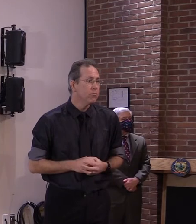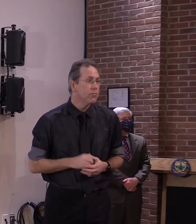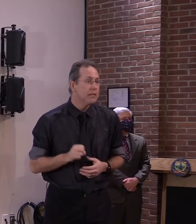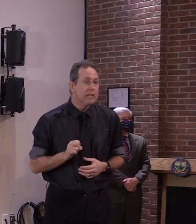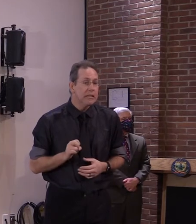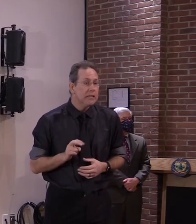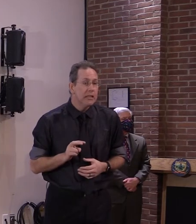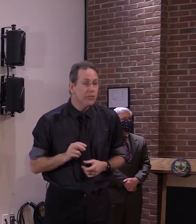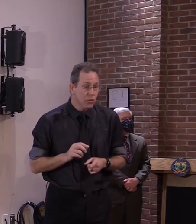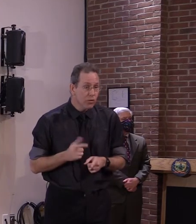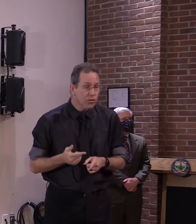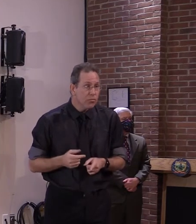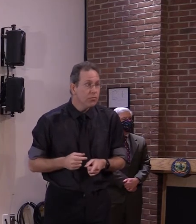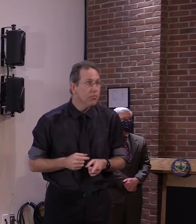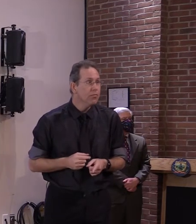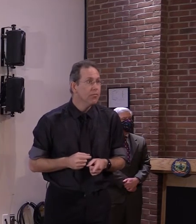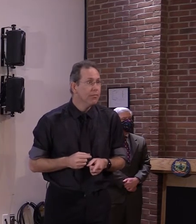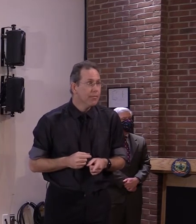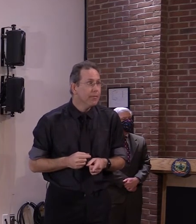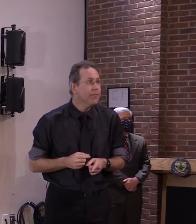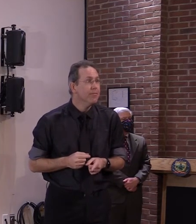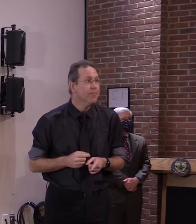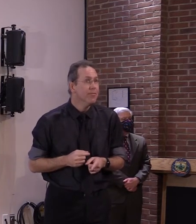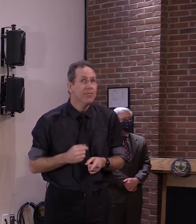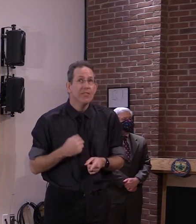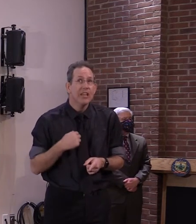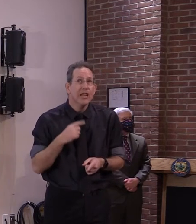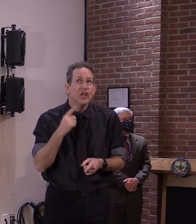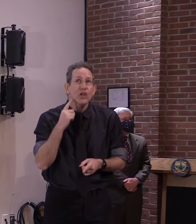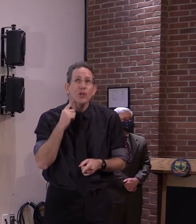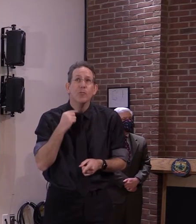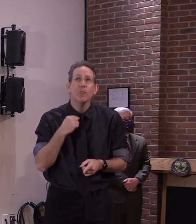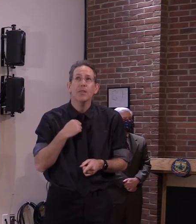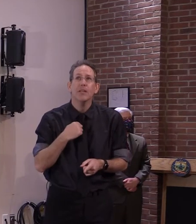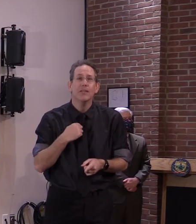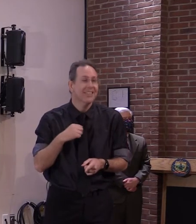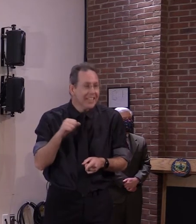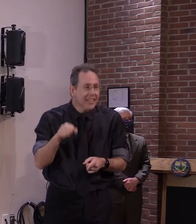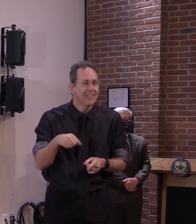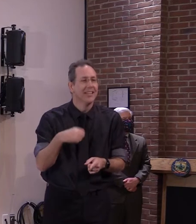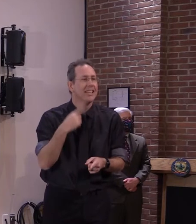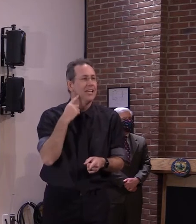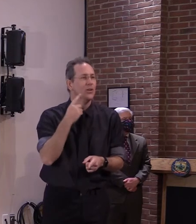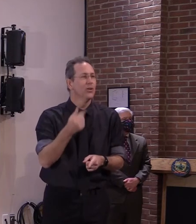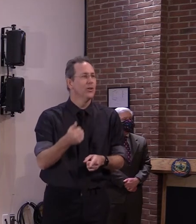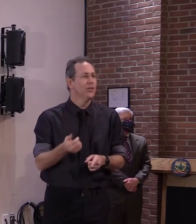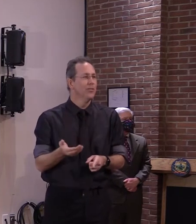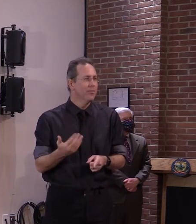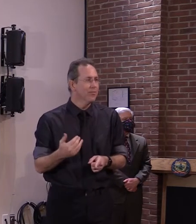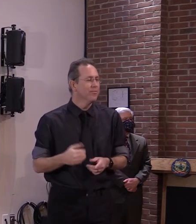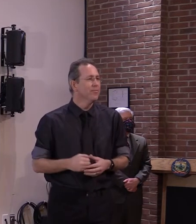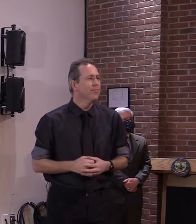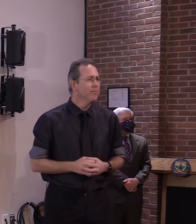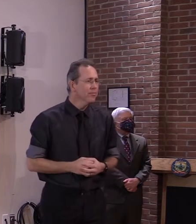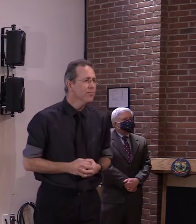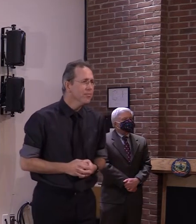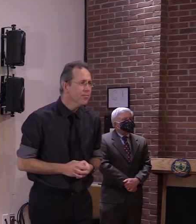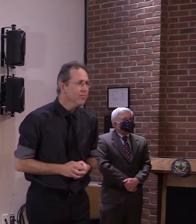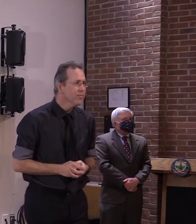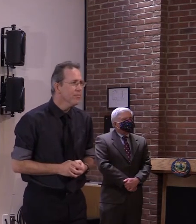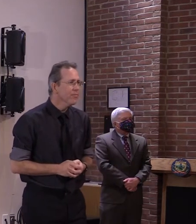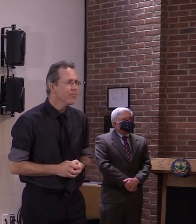hi can you hear me i can oh wow great um i wanted to thank rebecca for moving me up in the